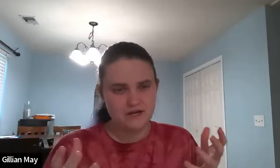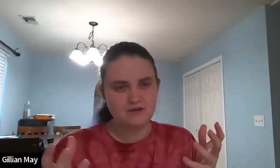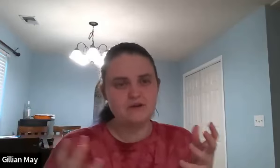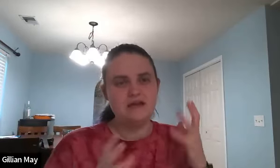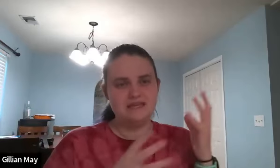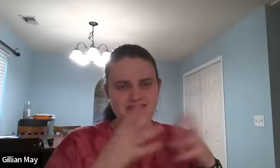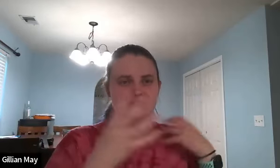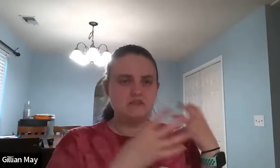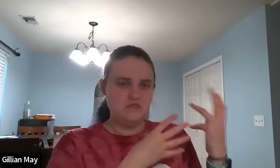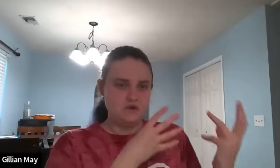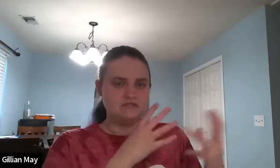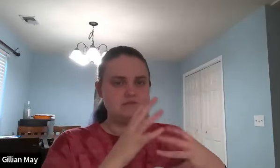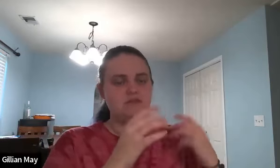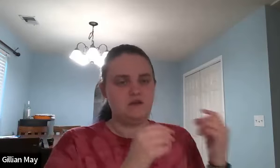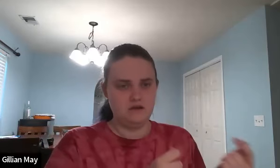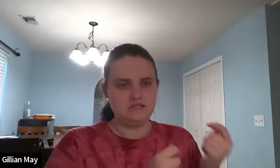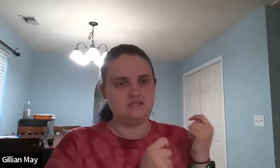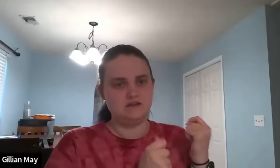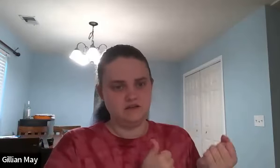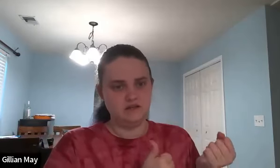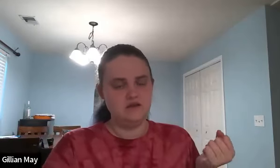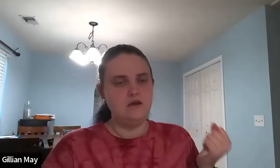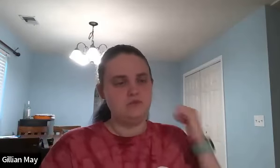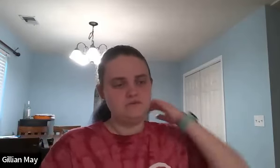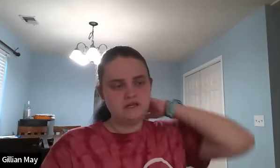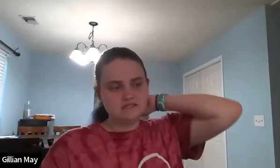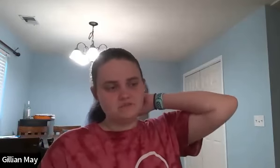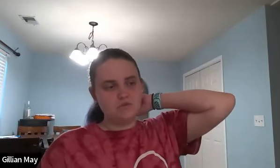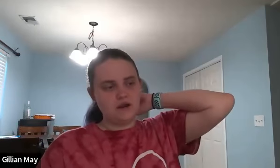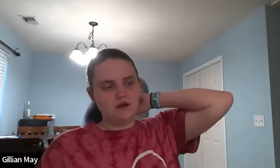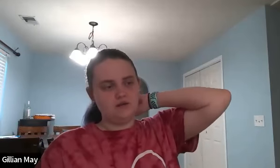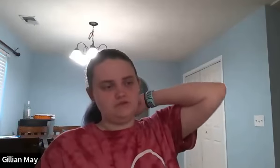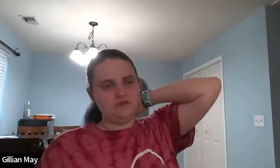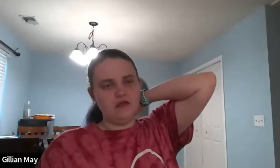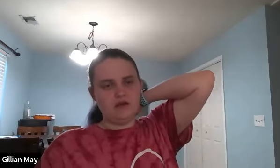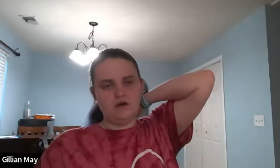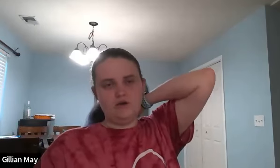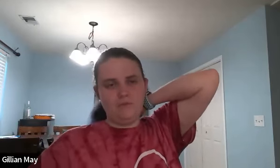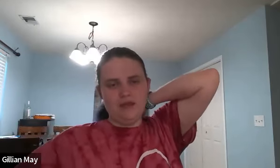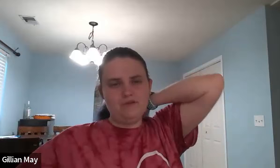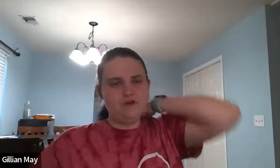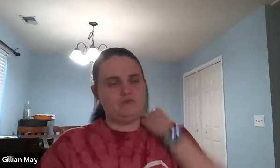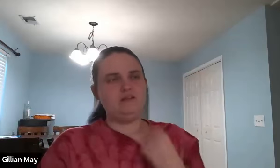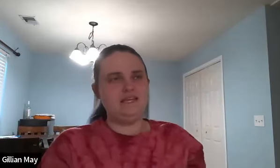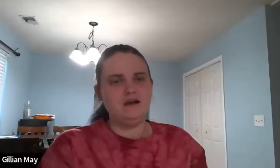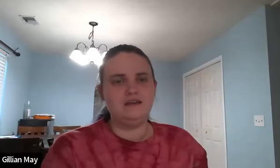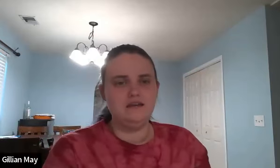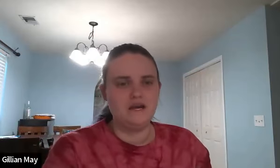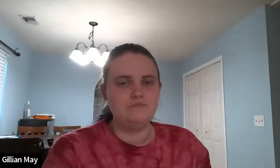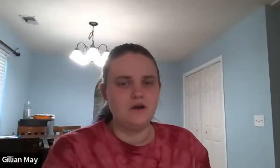Alfredo. It's things like those that make that context that click. But if it is something where you feel like, oh, maybe they're really not getting that, I'm not